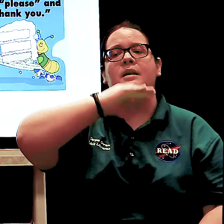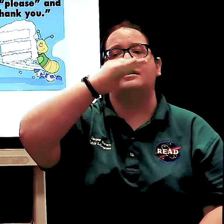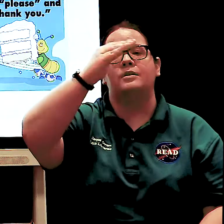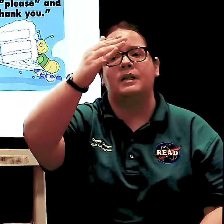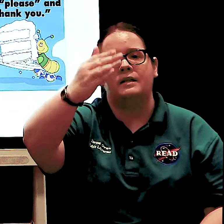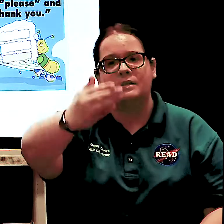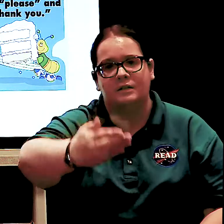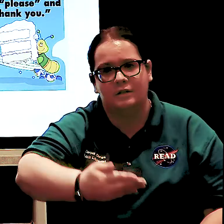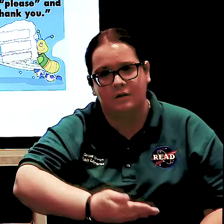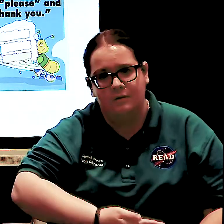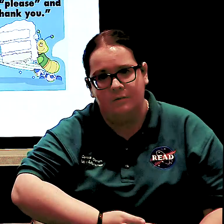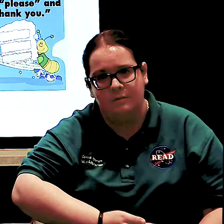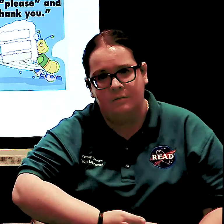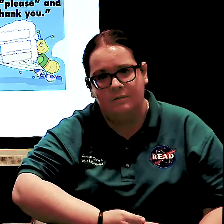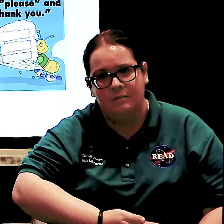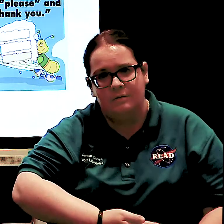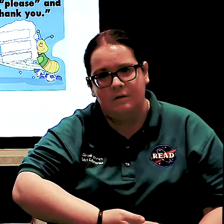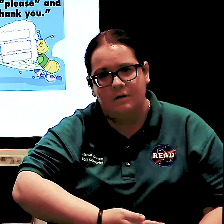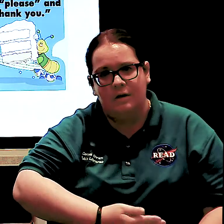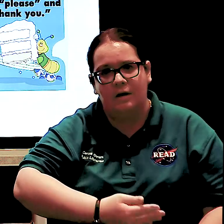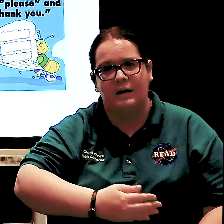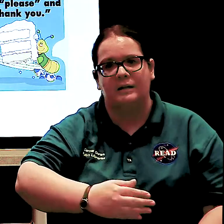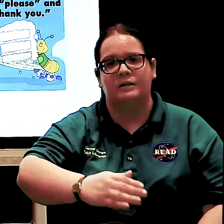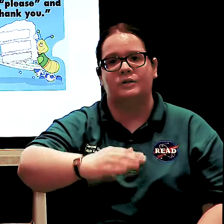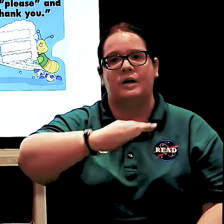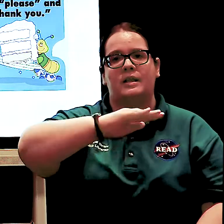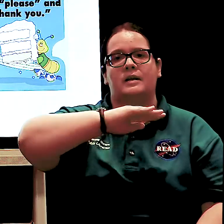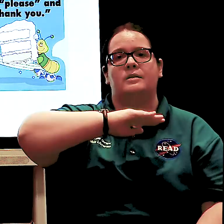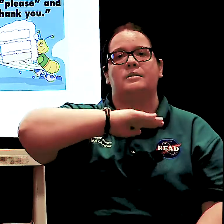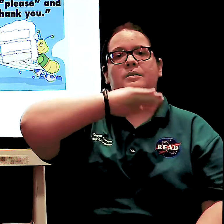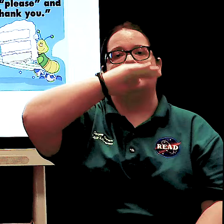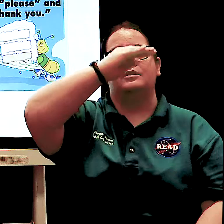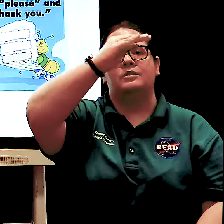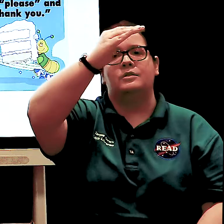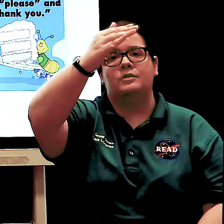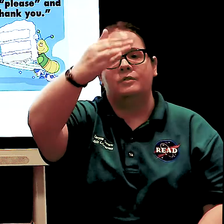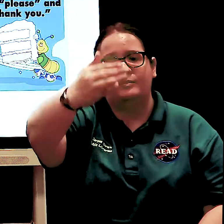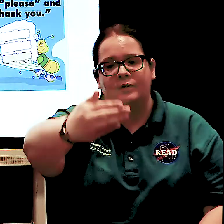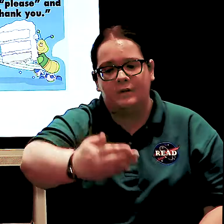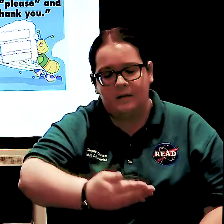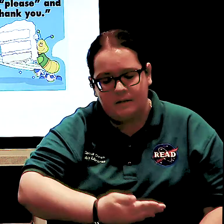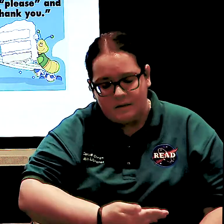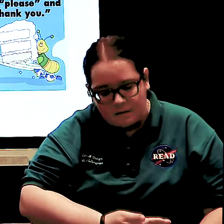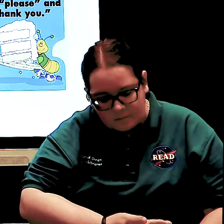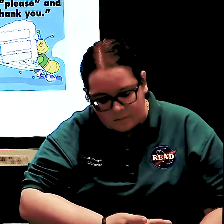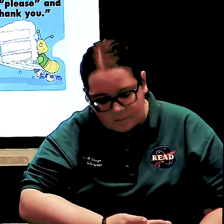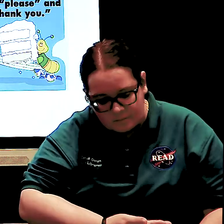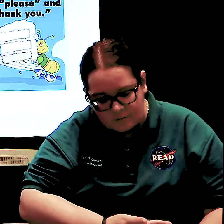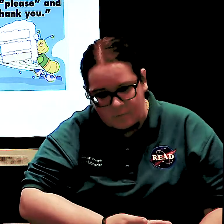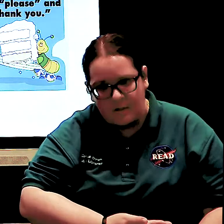their thanks into you. All right, let's try that. Scoop your thanks in. You're